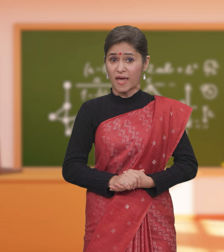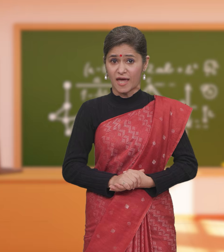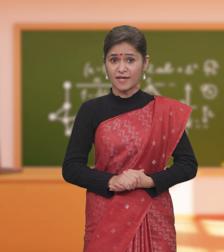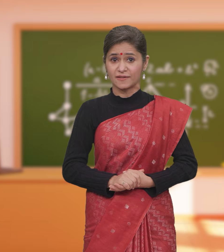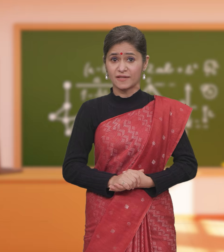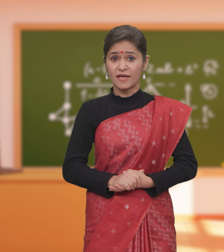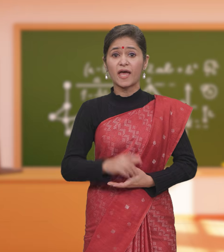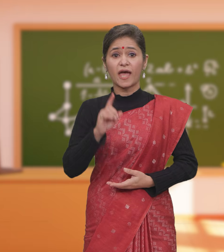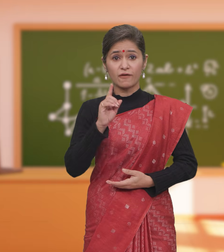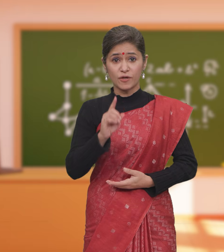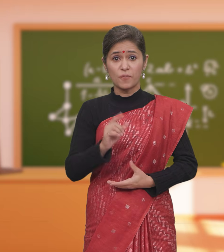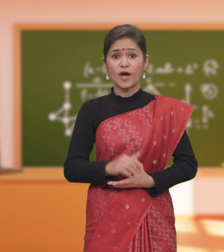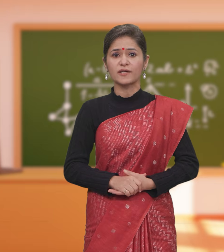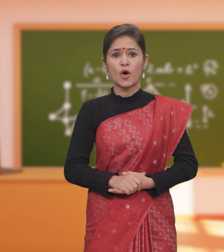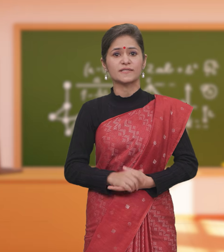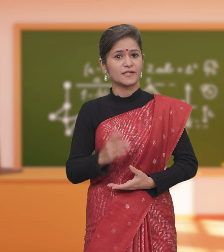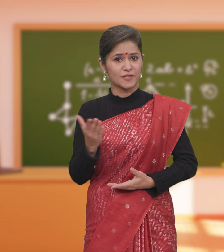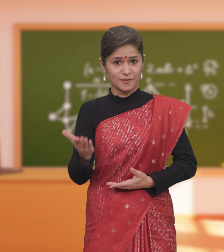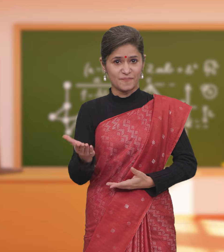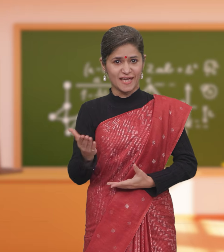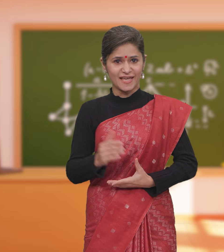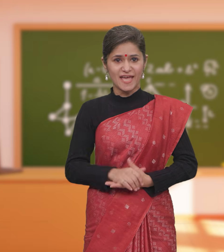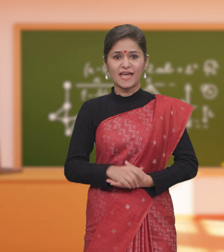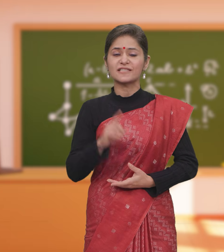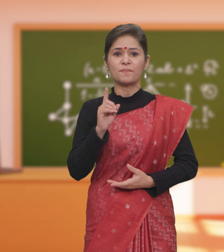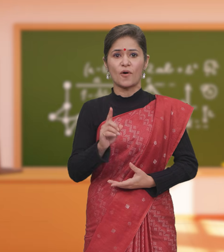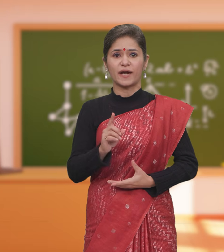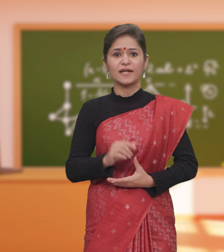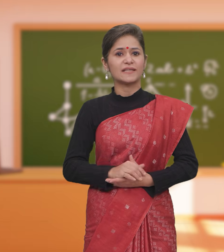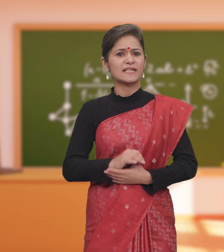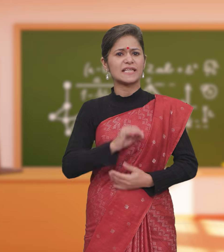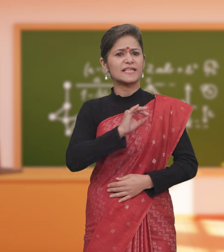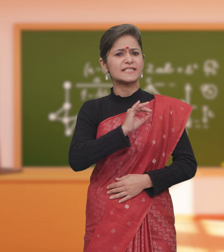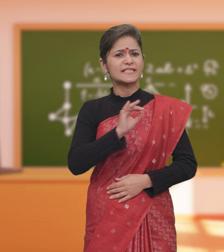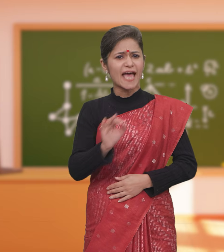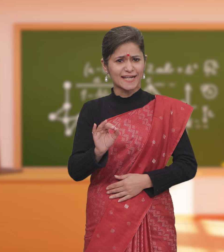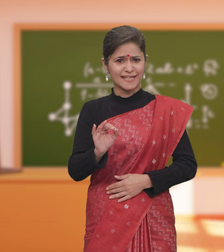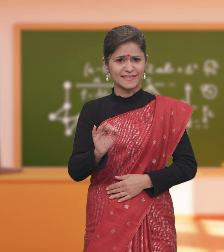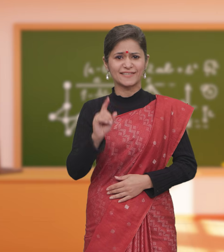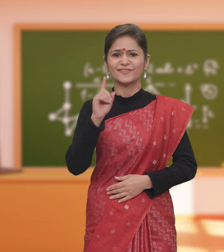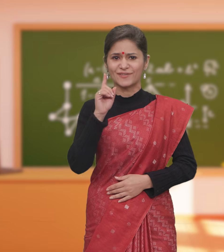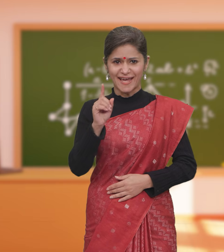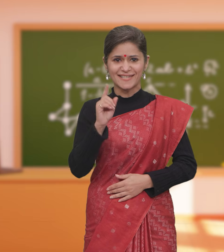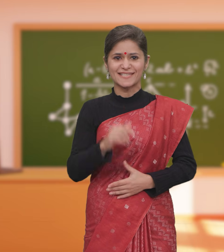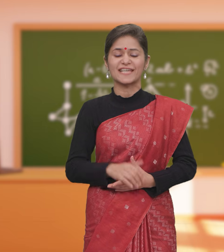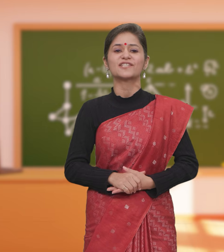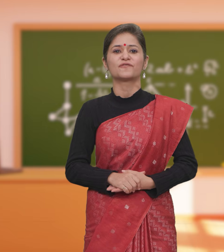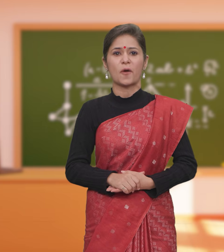A. Every point on circle B is a point that's exactly the right distance from